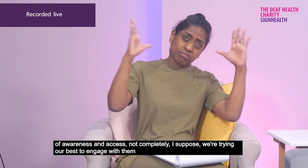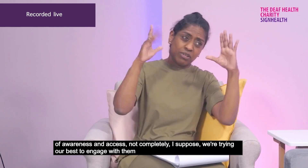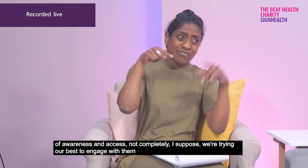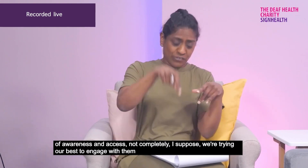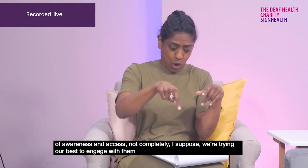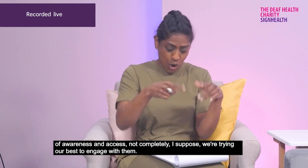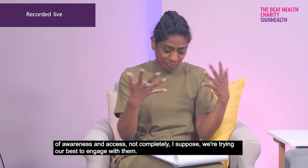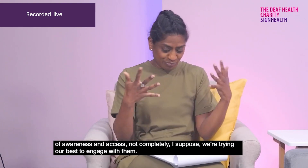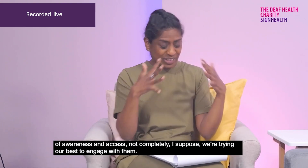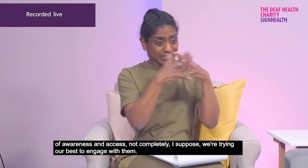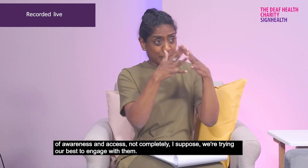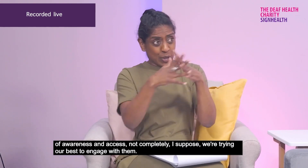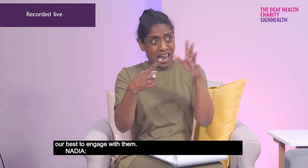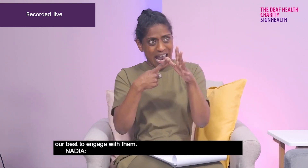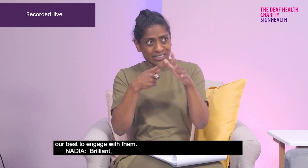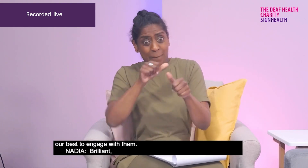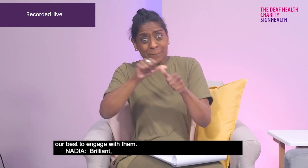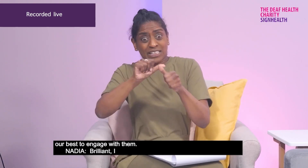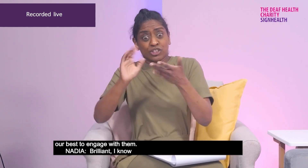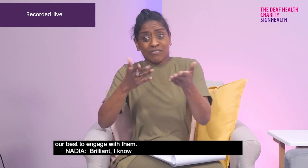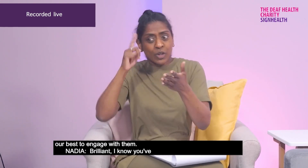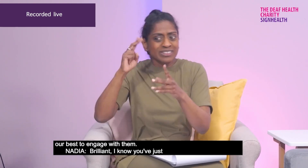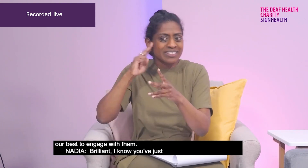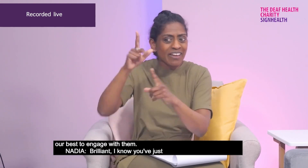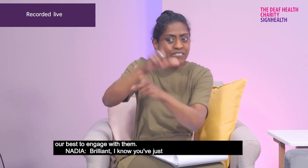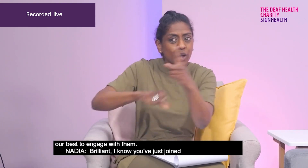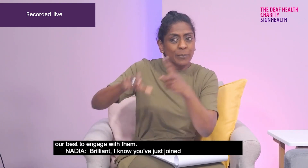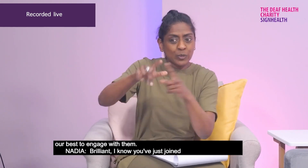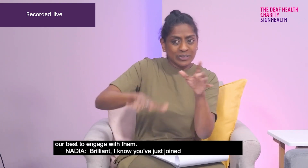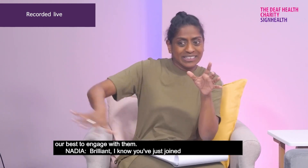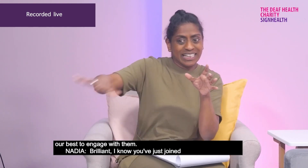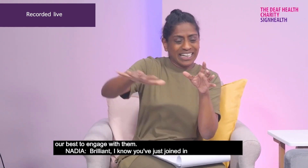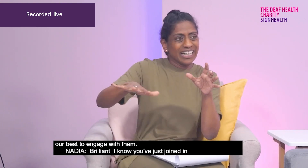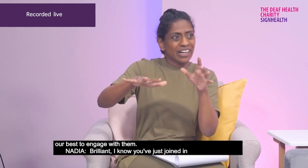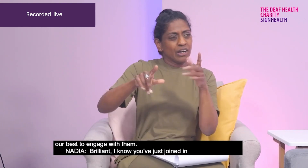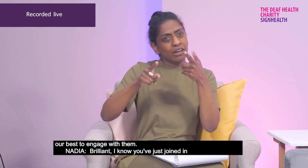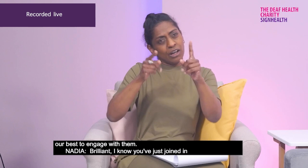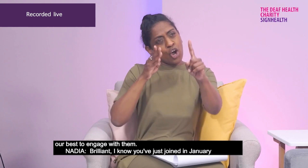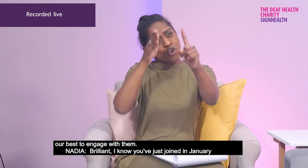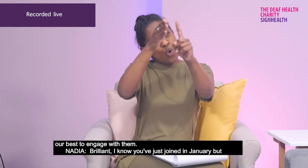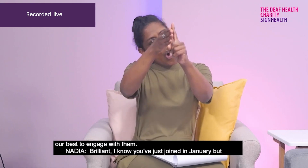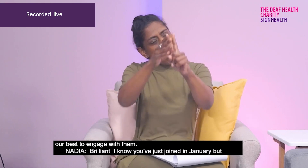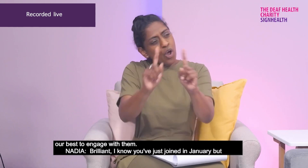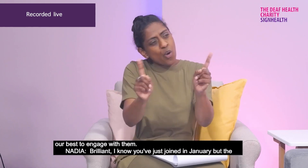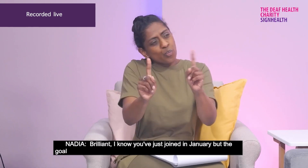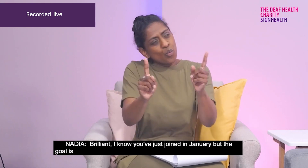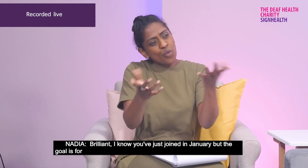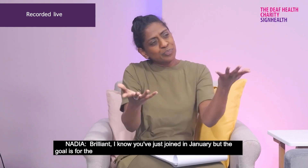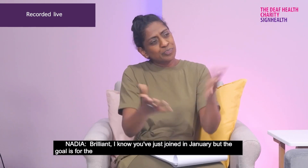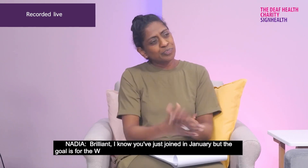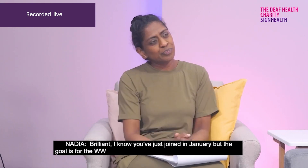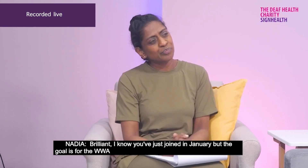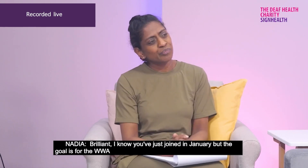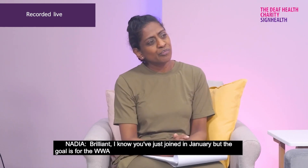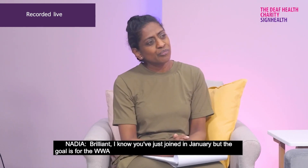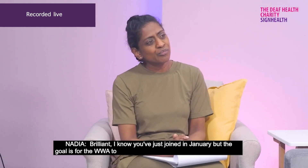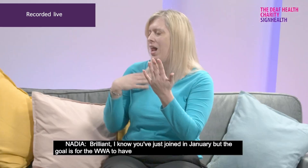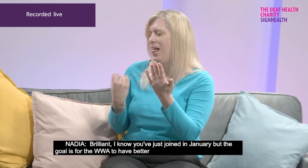brilliant. Obviously, I know you've just joined in January. Mm-hmm. But the goal is for the WWA to have